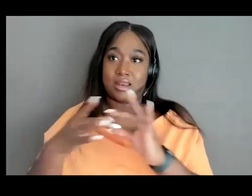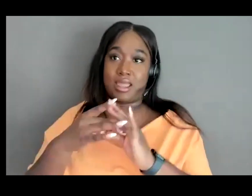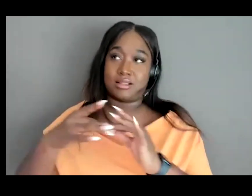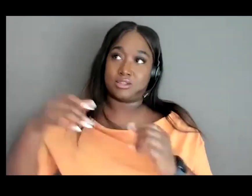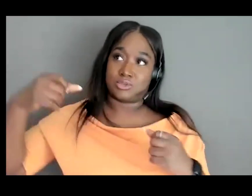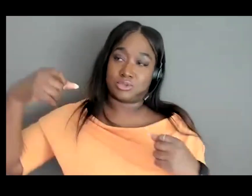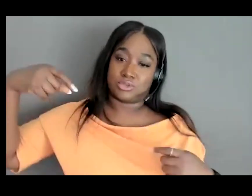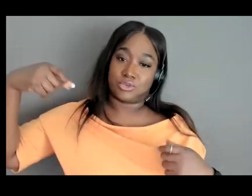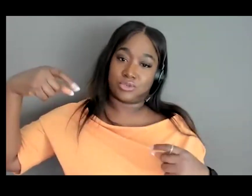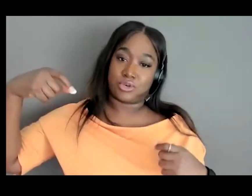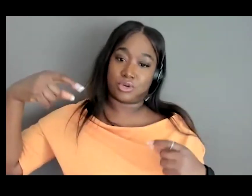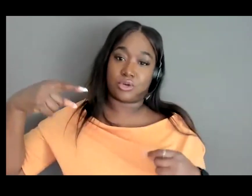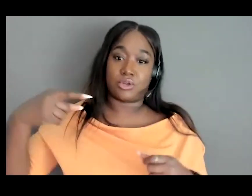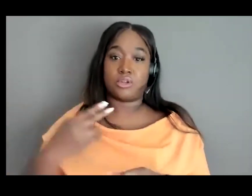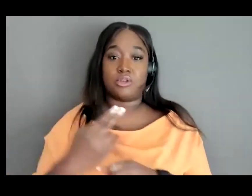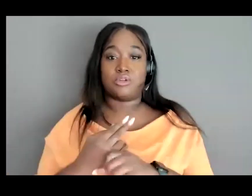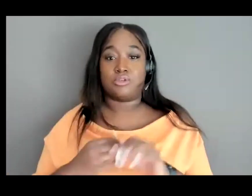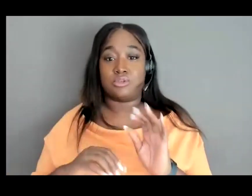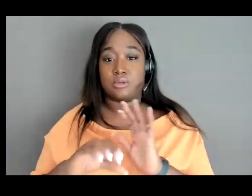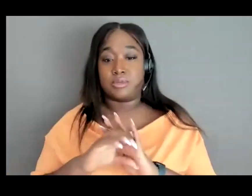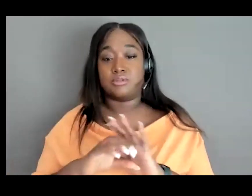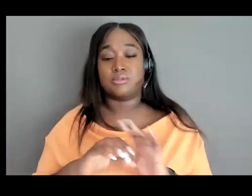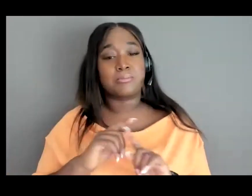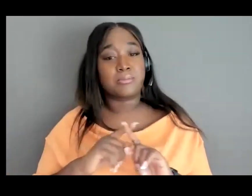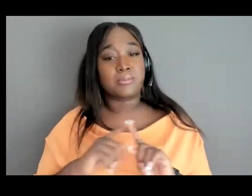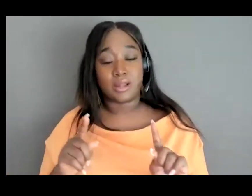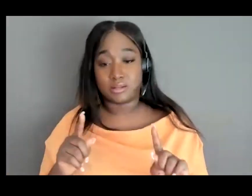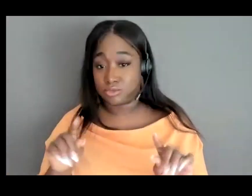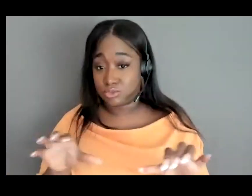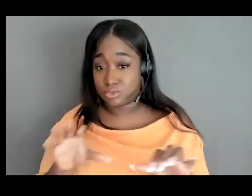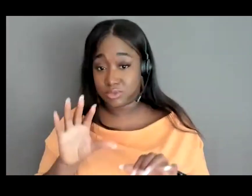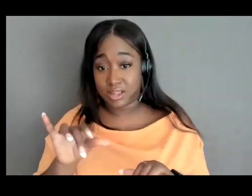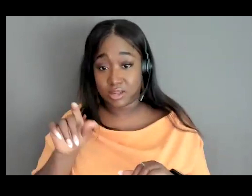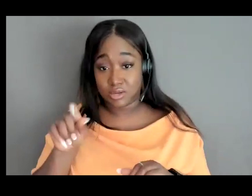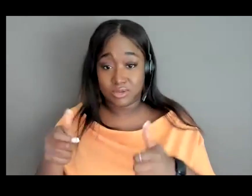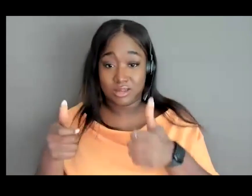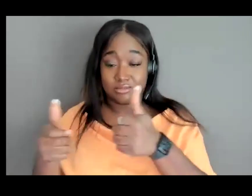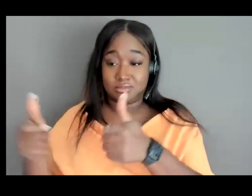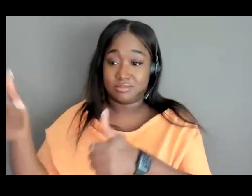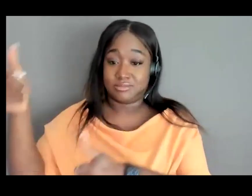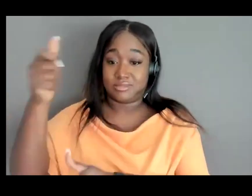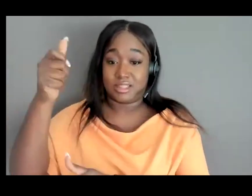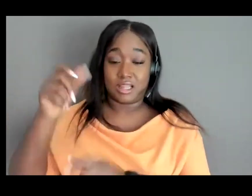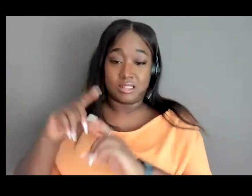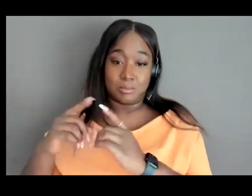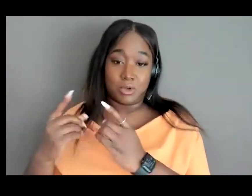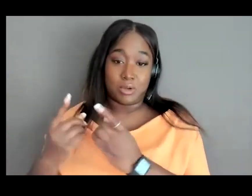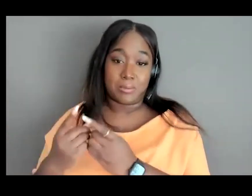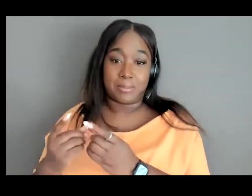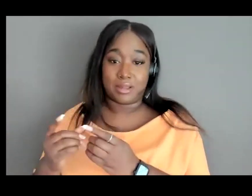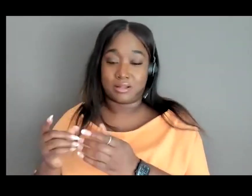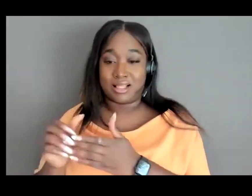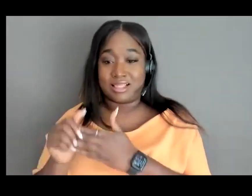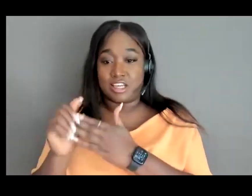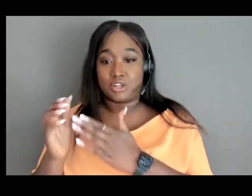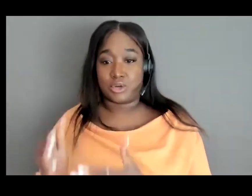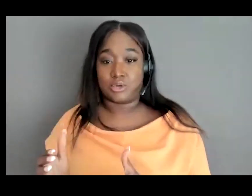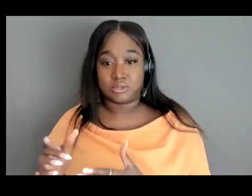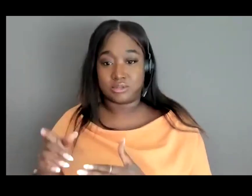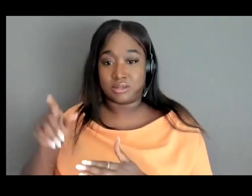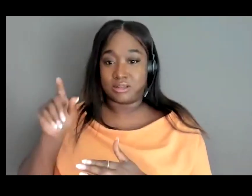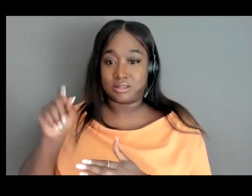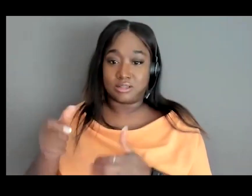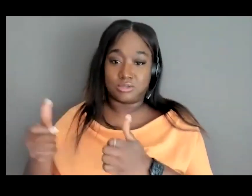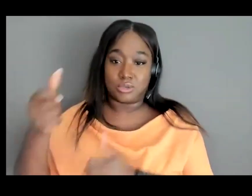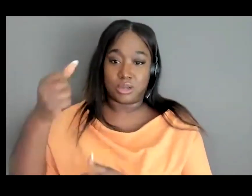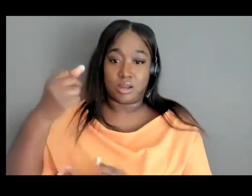But to do all this, you need commitment from your department and section leaders, training, review